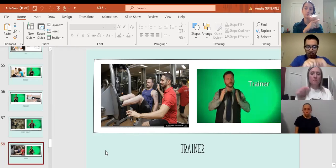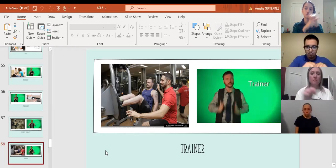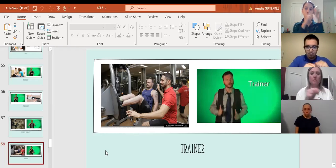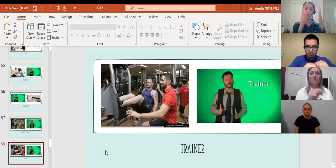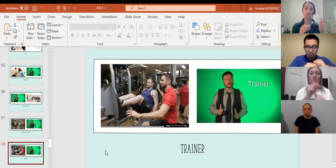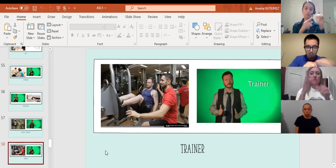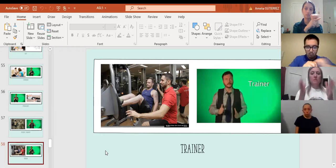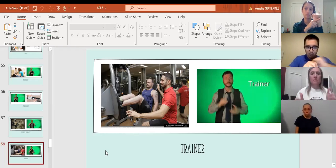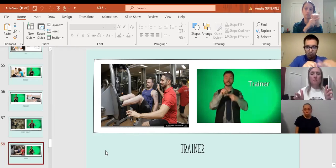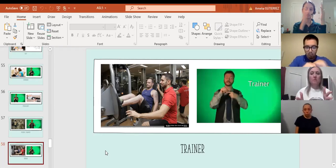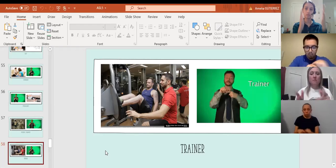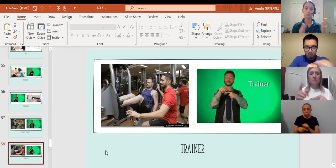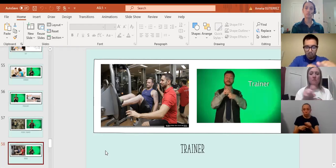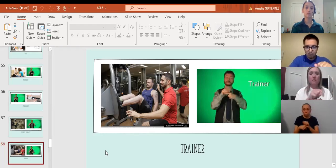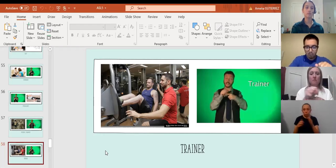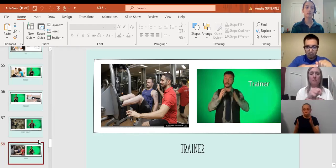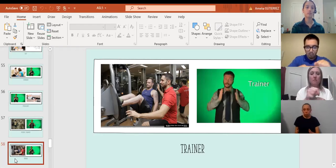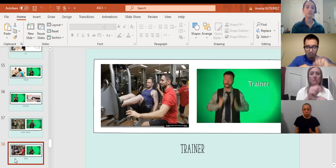Person. Trainer.